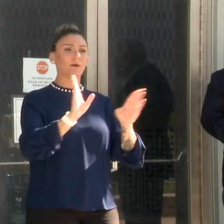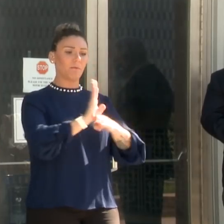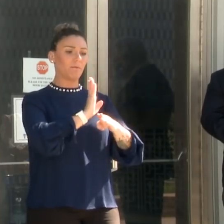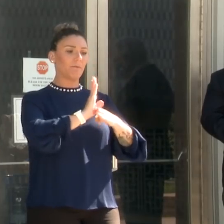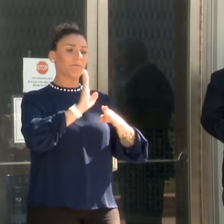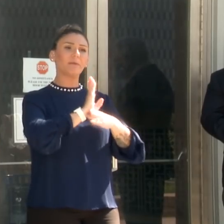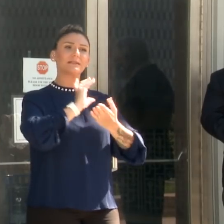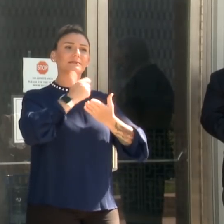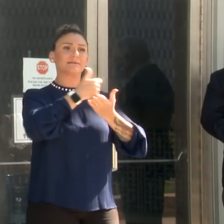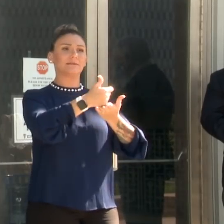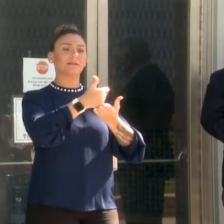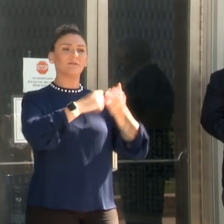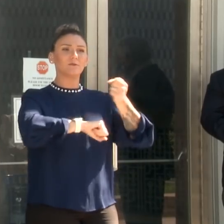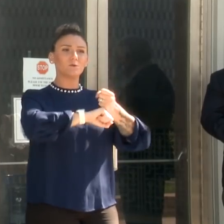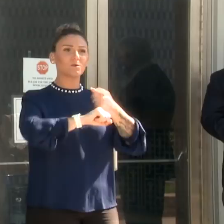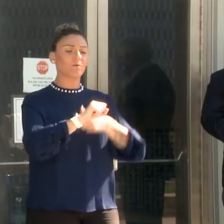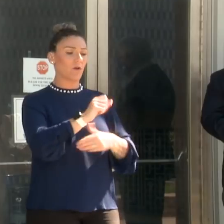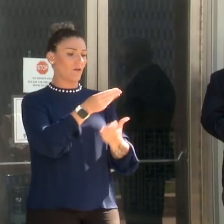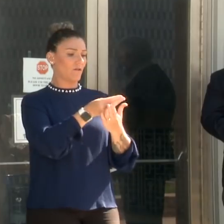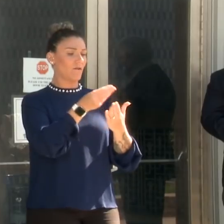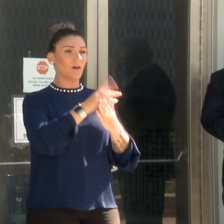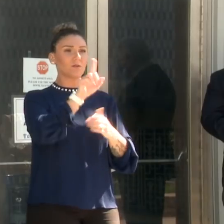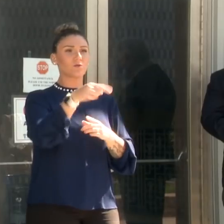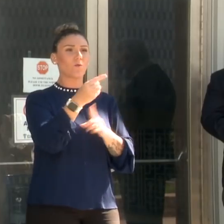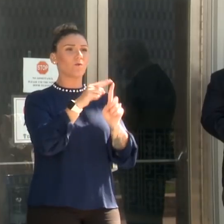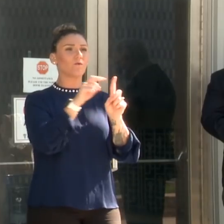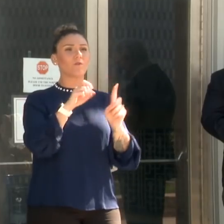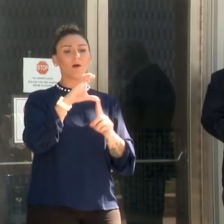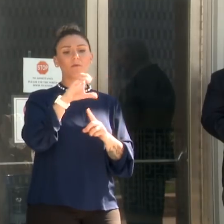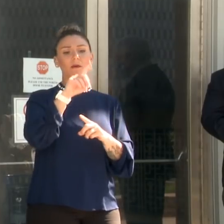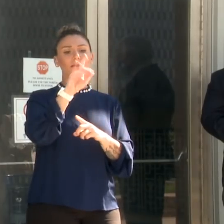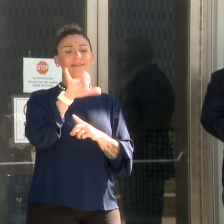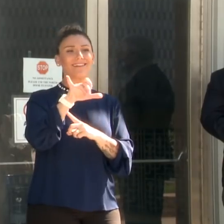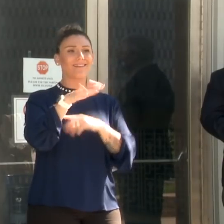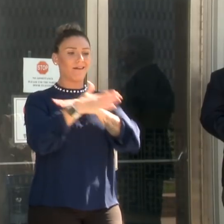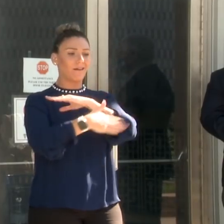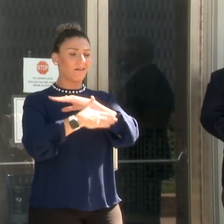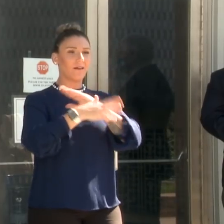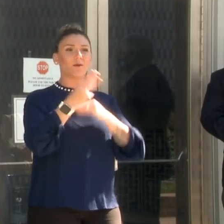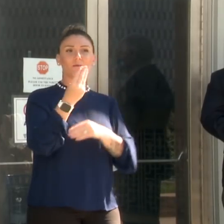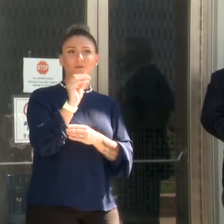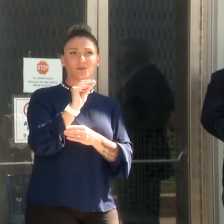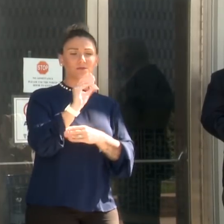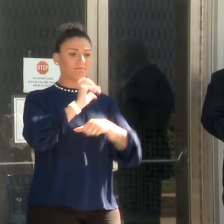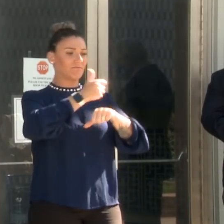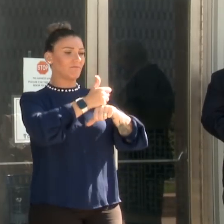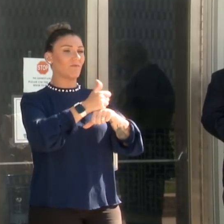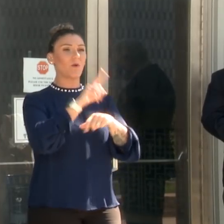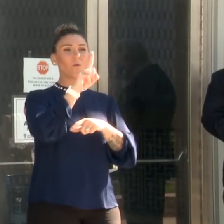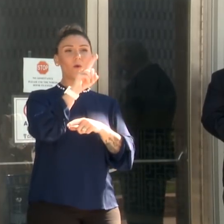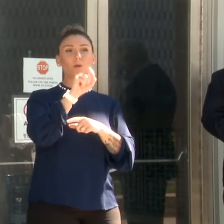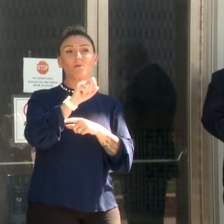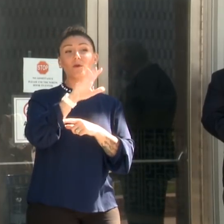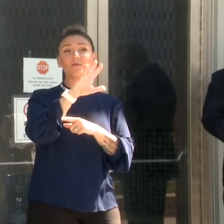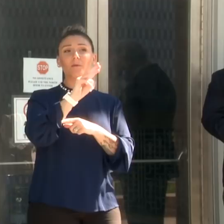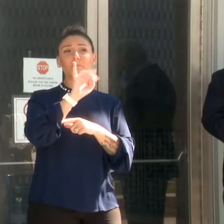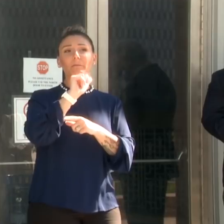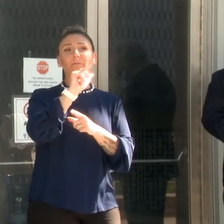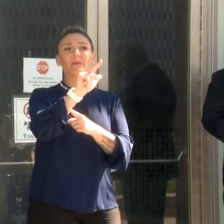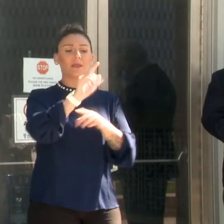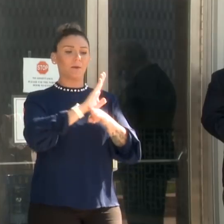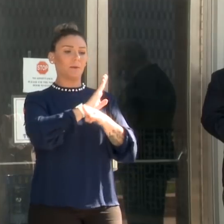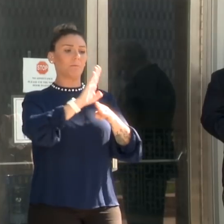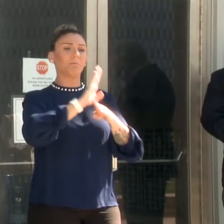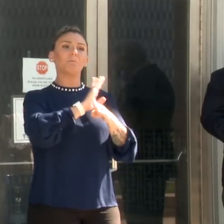at this point we have received funds only from Clay County, Missouri, we have been able to establish a $1.5 million business